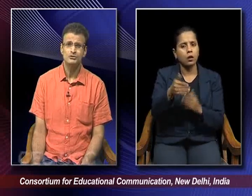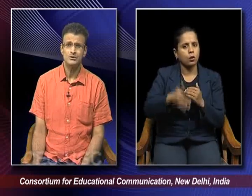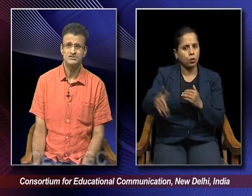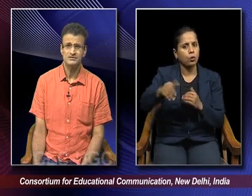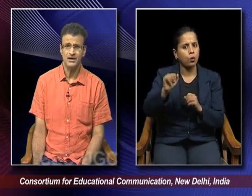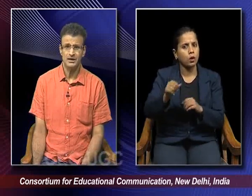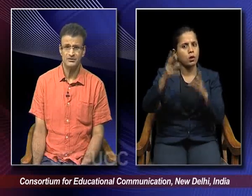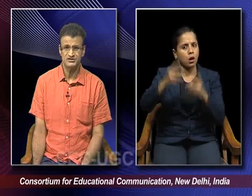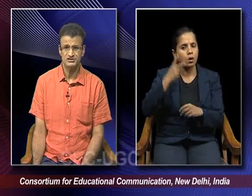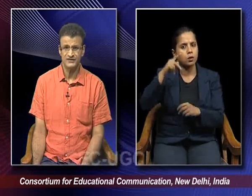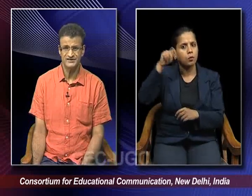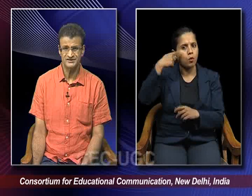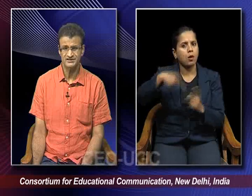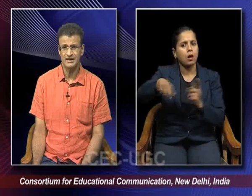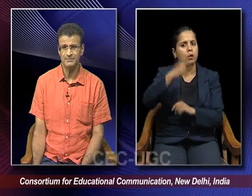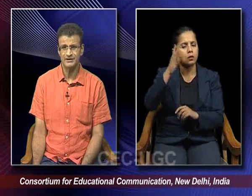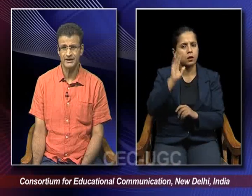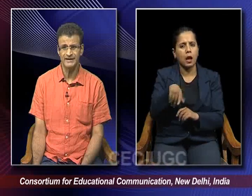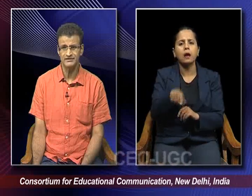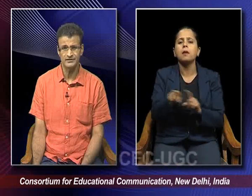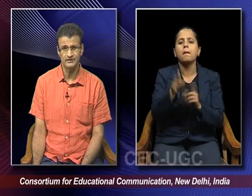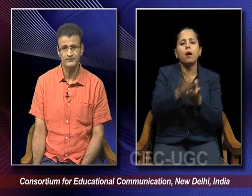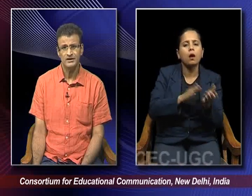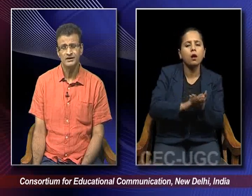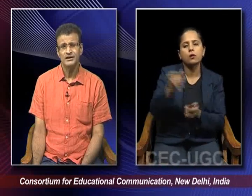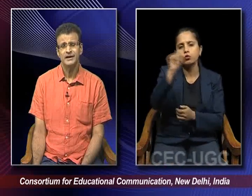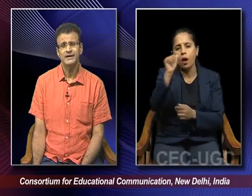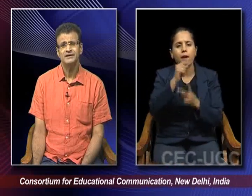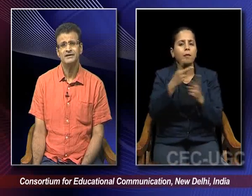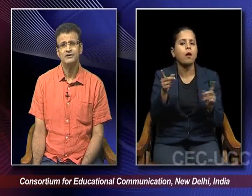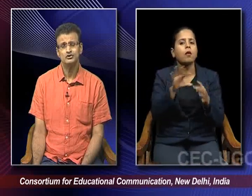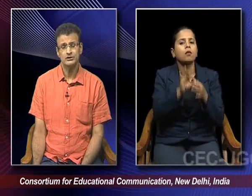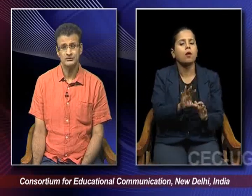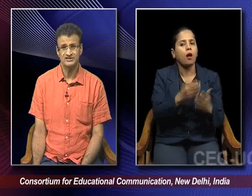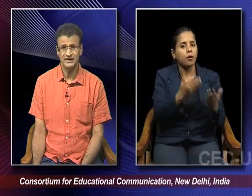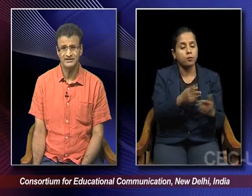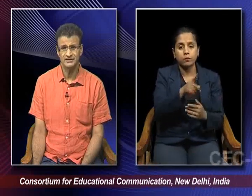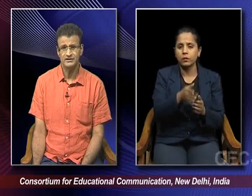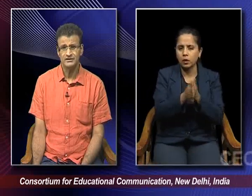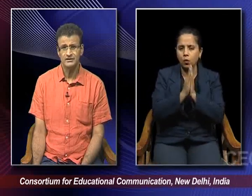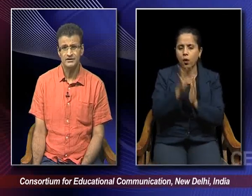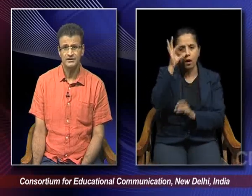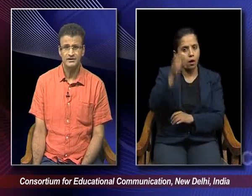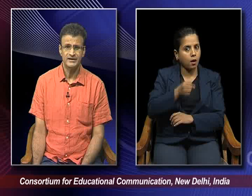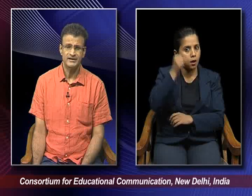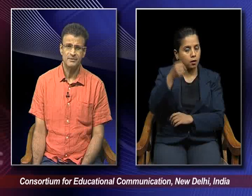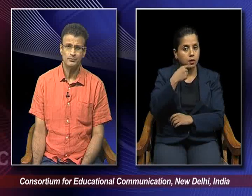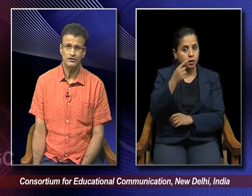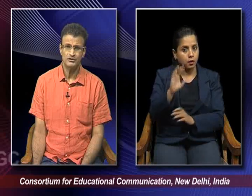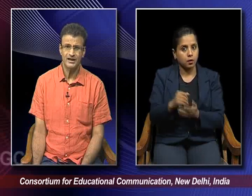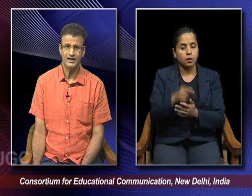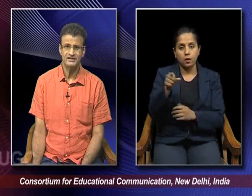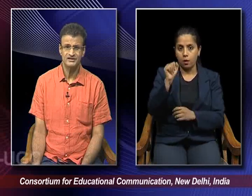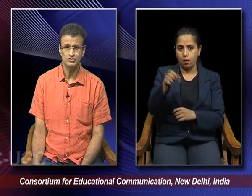to count cinema among such vices as gambling and drinking. And he also requests Gandhi that Bapu, in